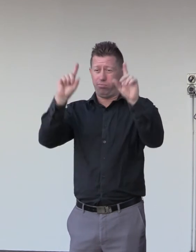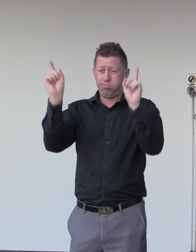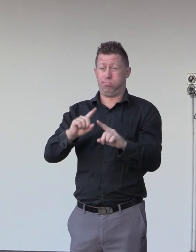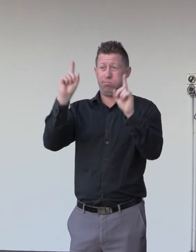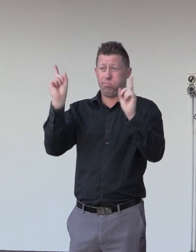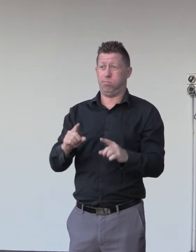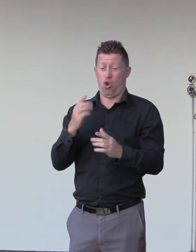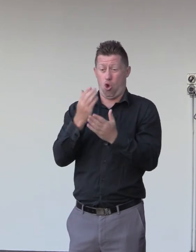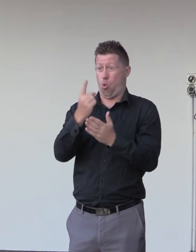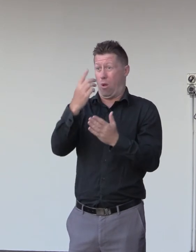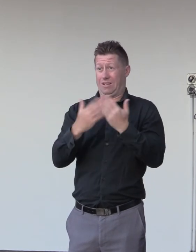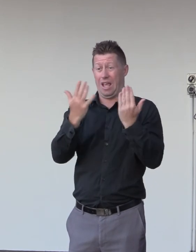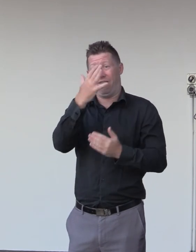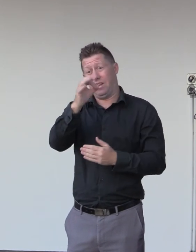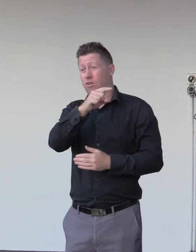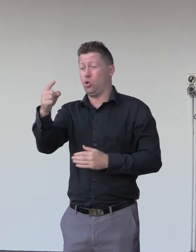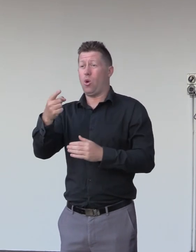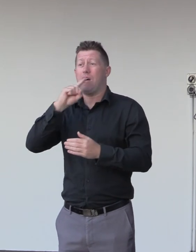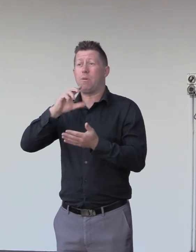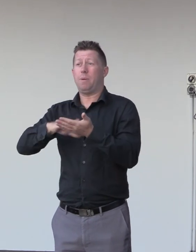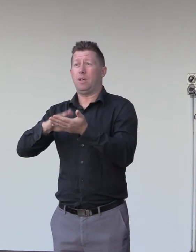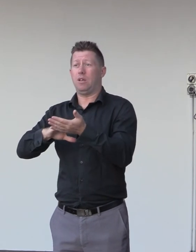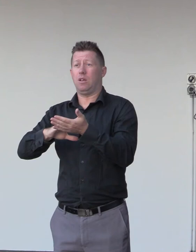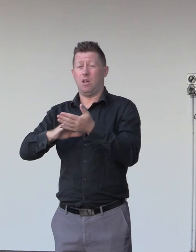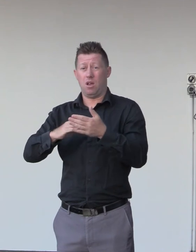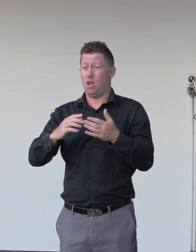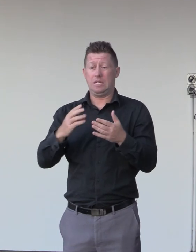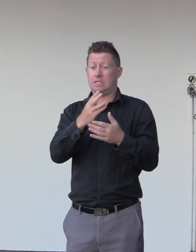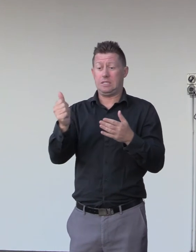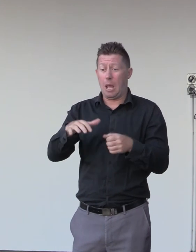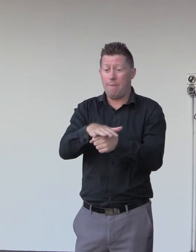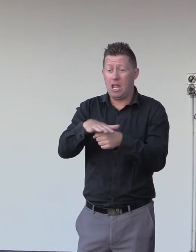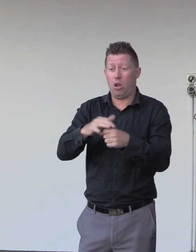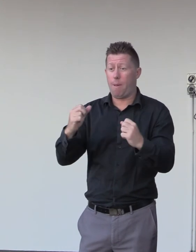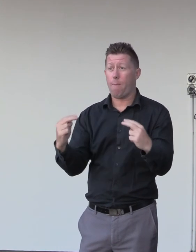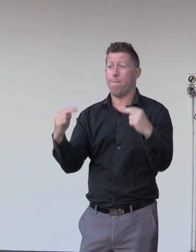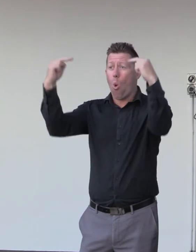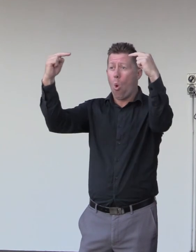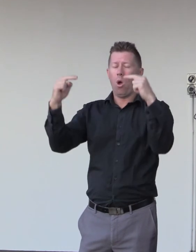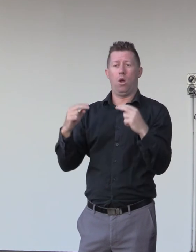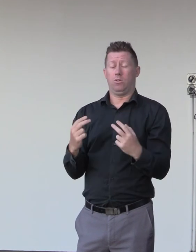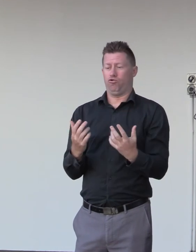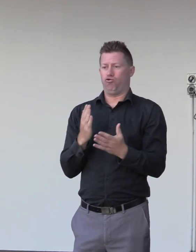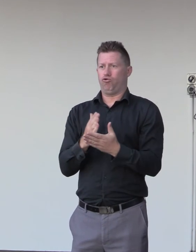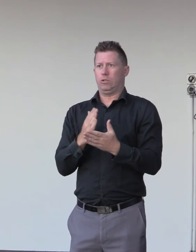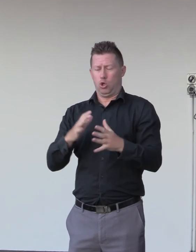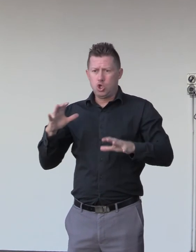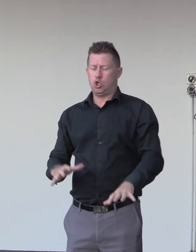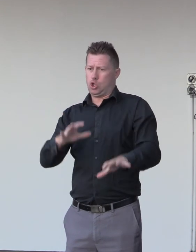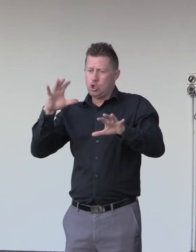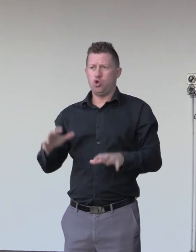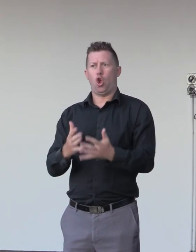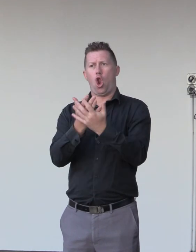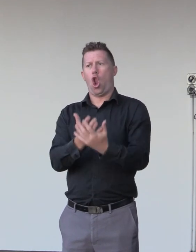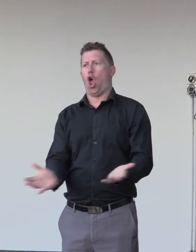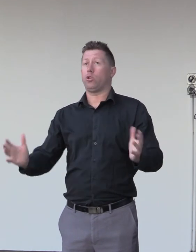100 millimetres, possibly isolated falls within that area or even higher than that. So really, really high rainfall across